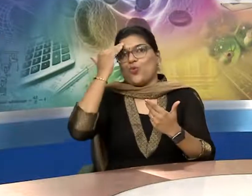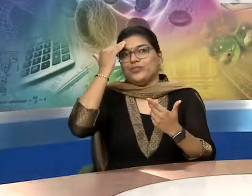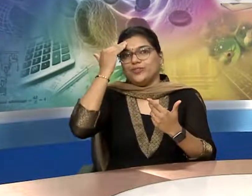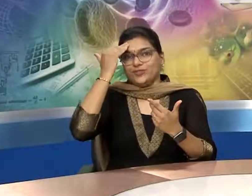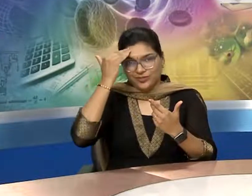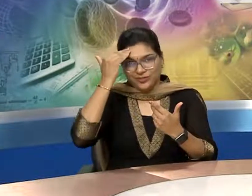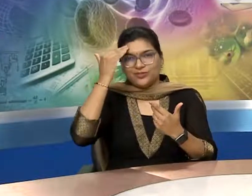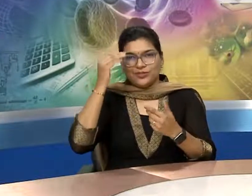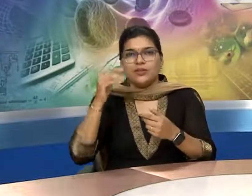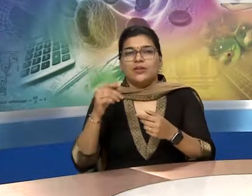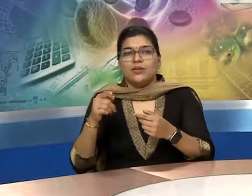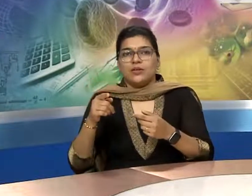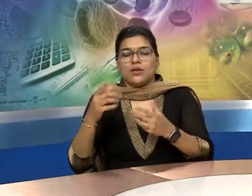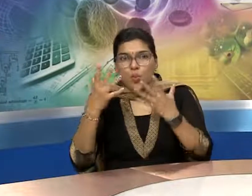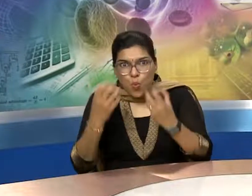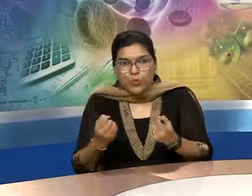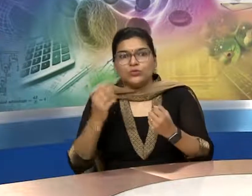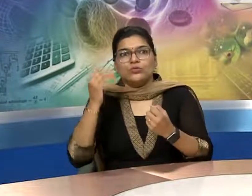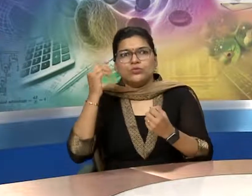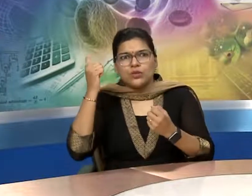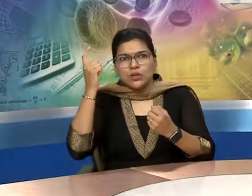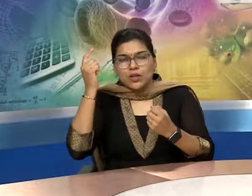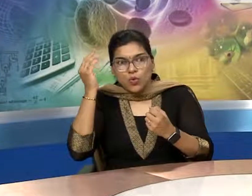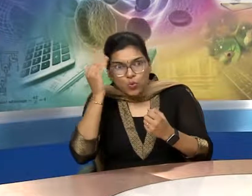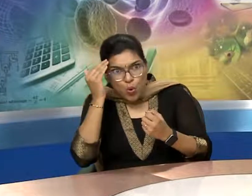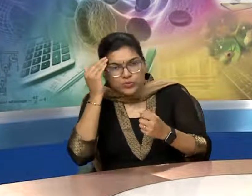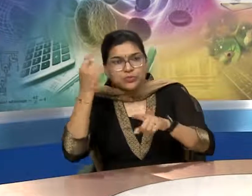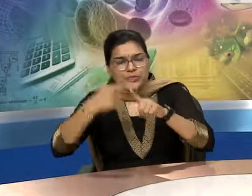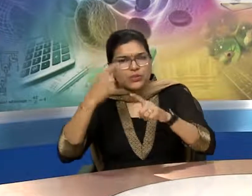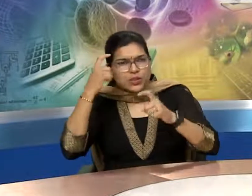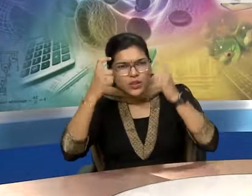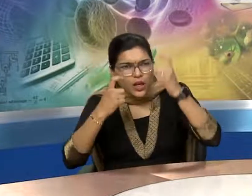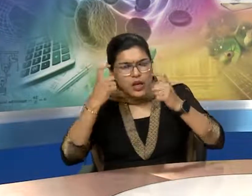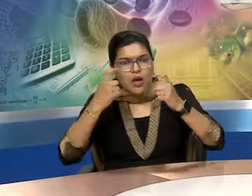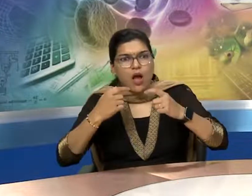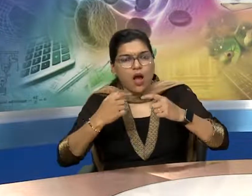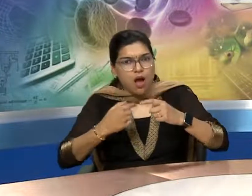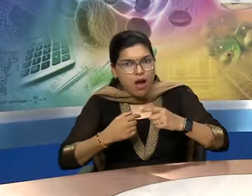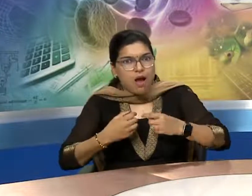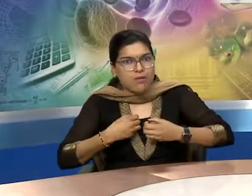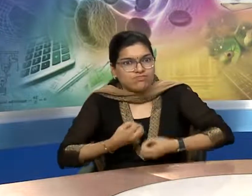the people to become aware of the thinking of others.